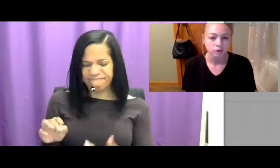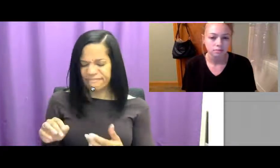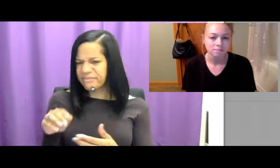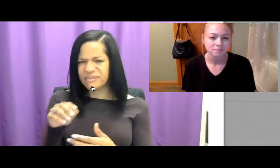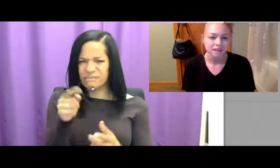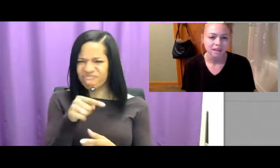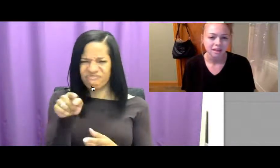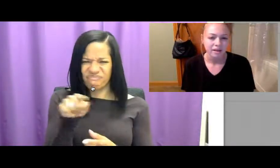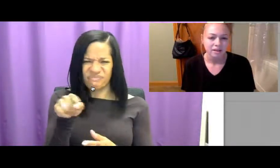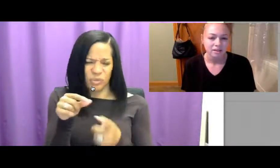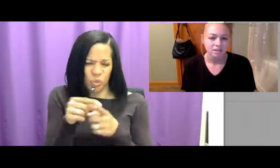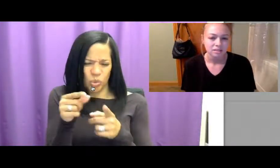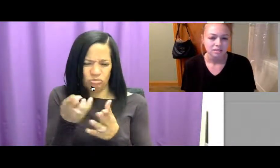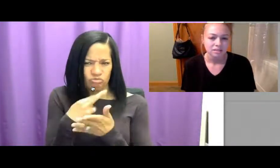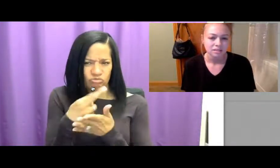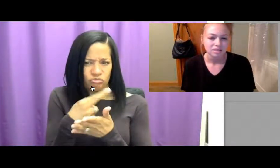1304-5876-5894.